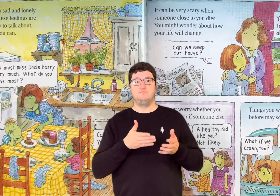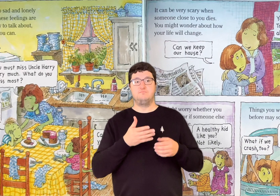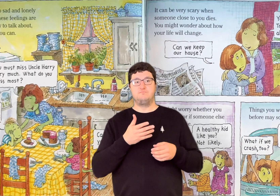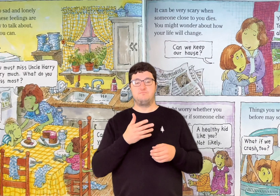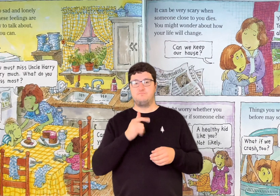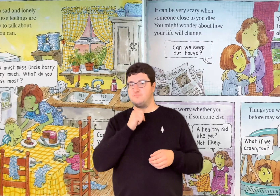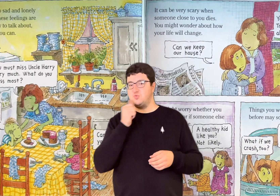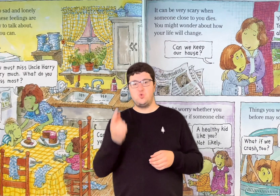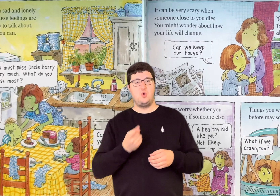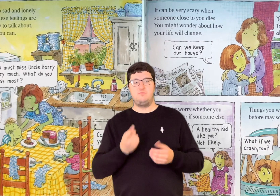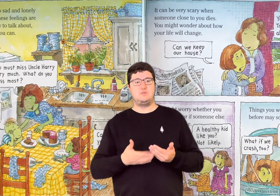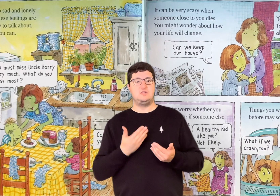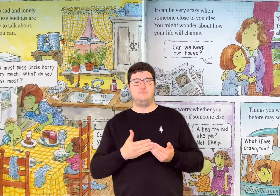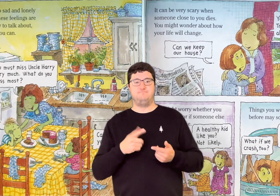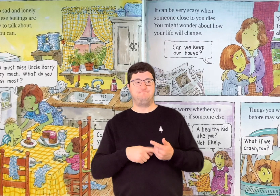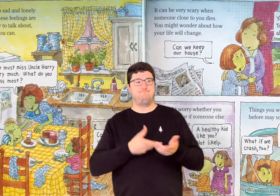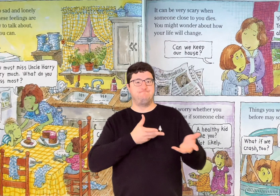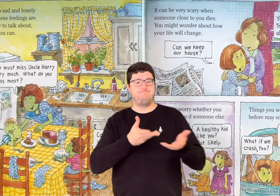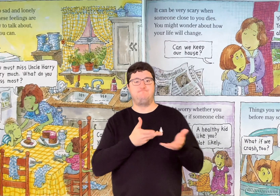can.